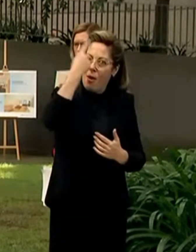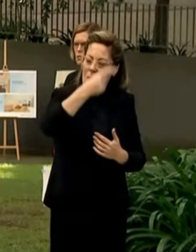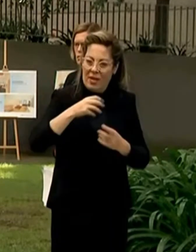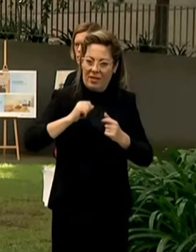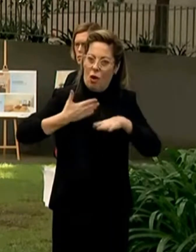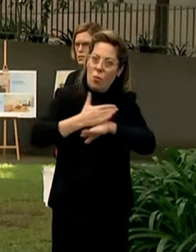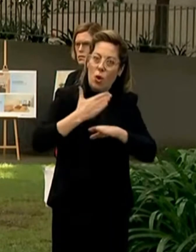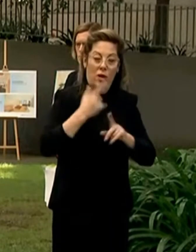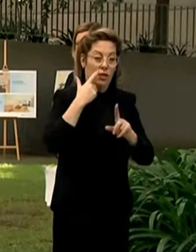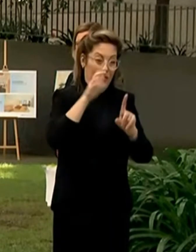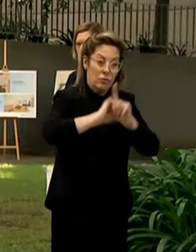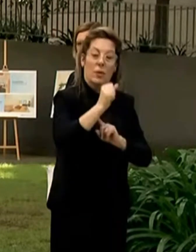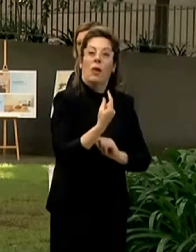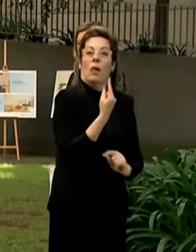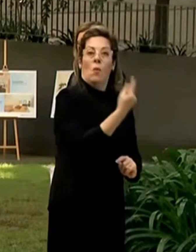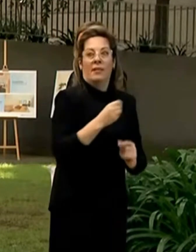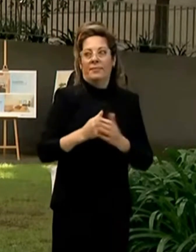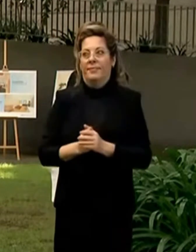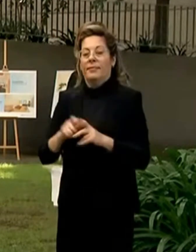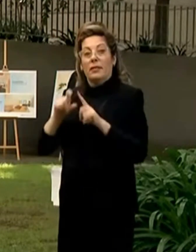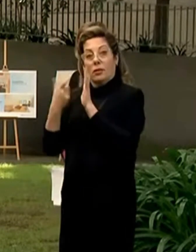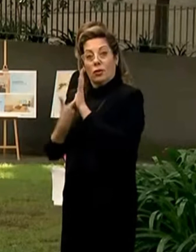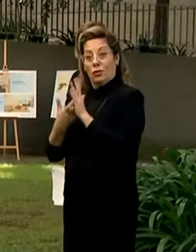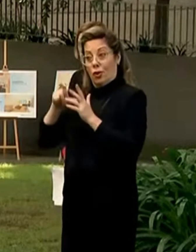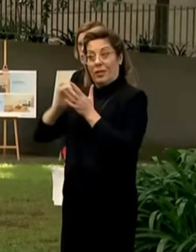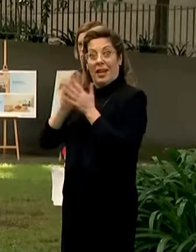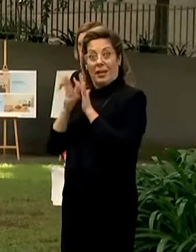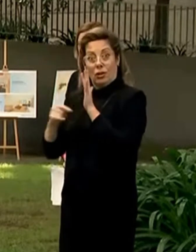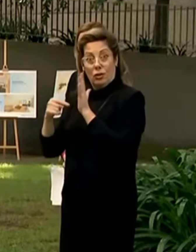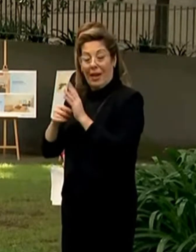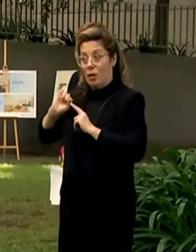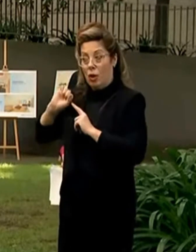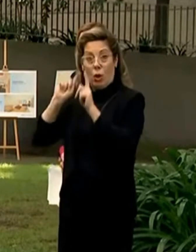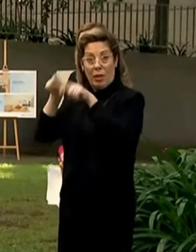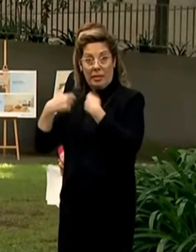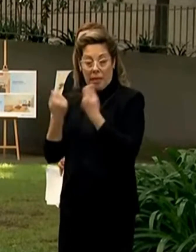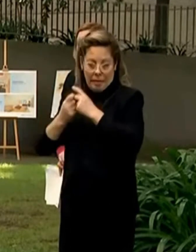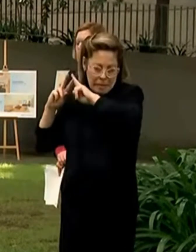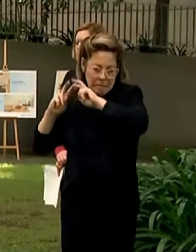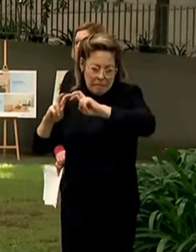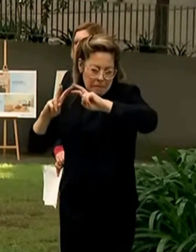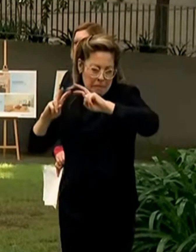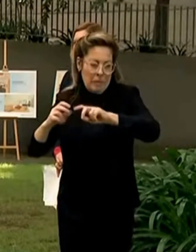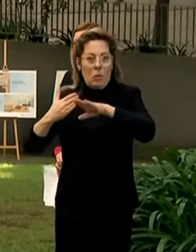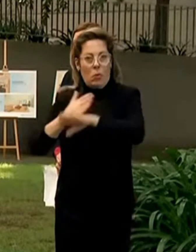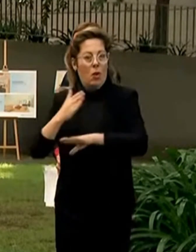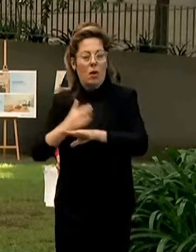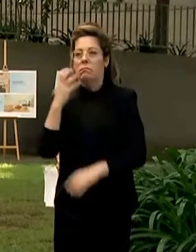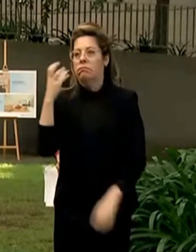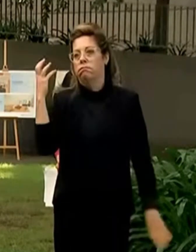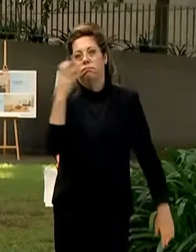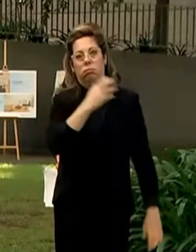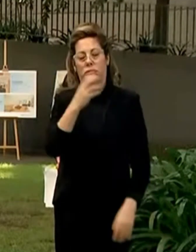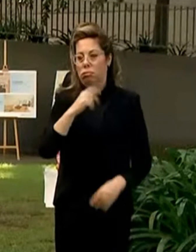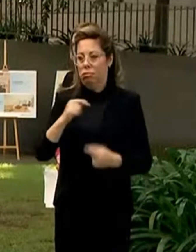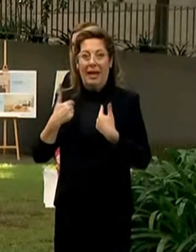and others communicate on a daily basis, but that's the vigilance we need to make sure we stay on top of it. And it's at least 20 government